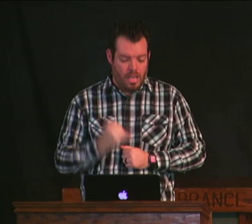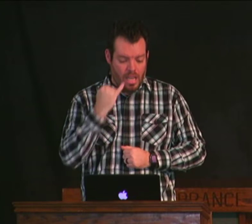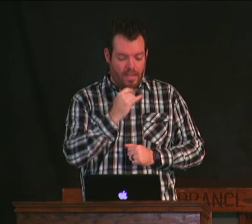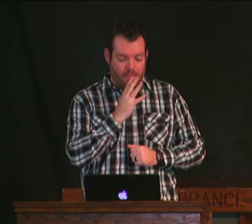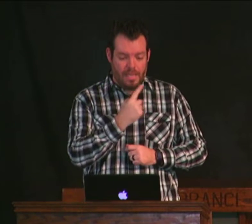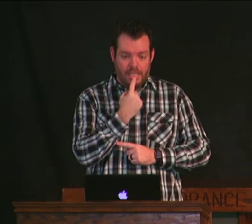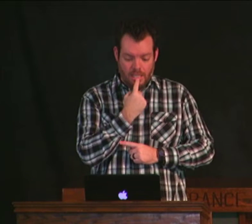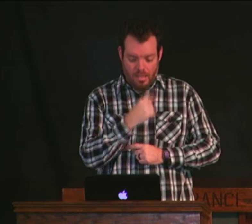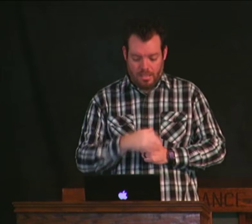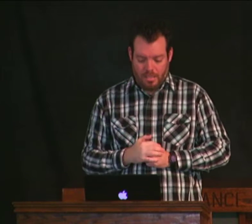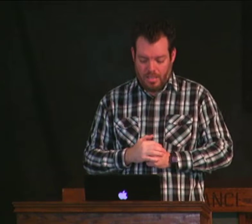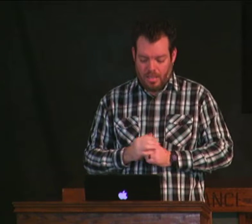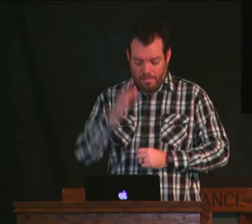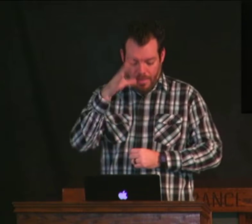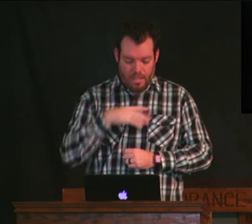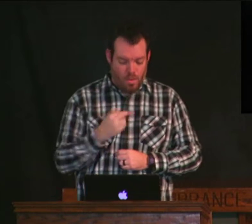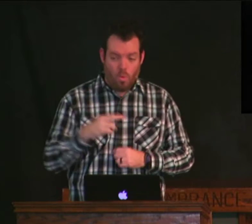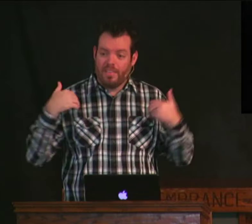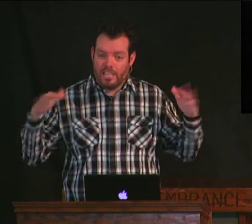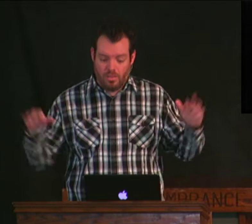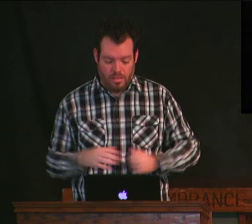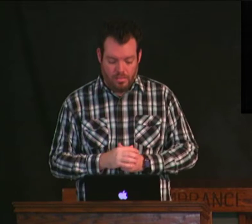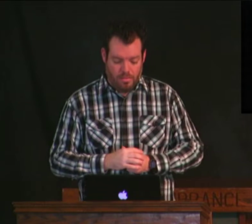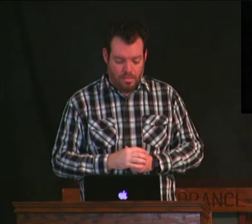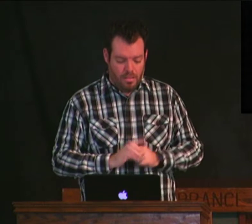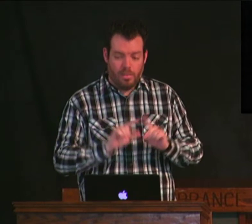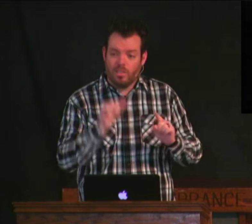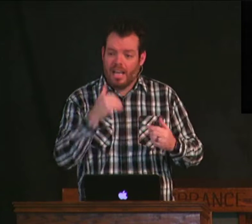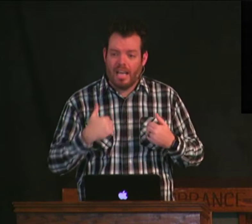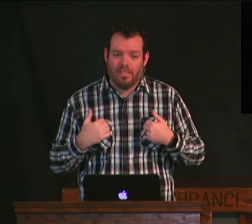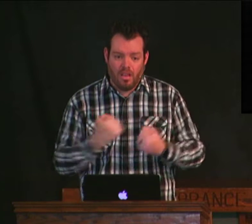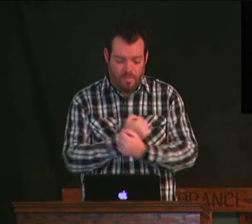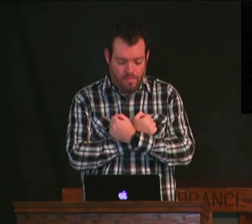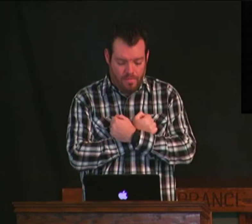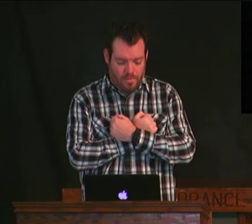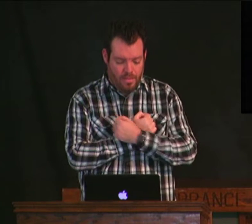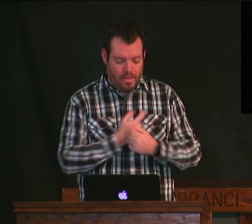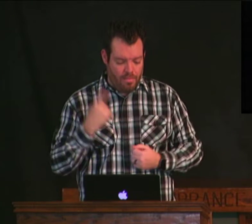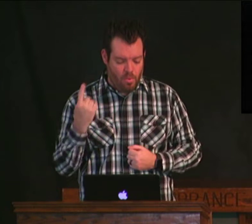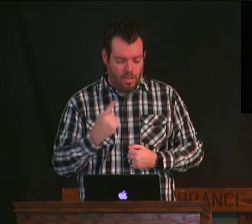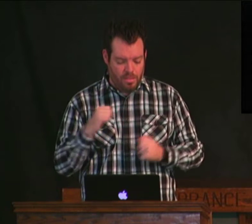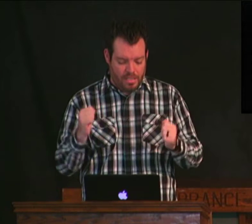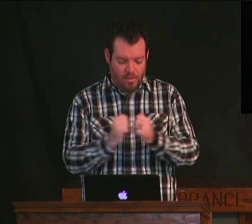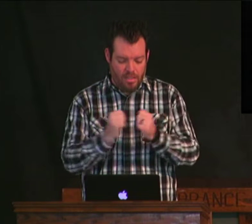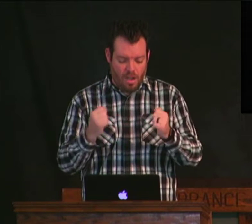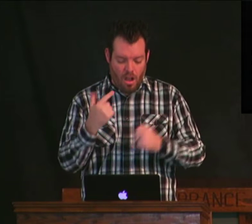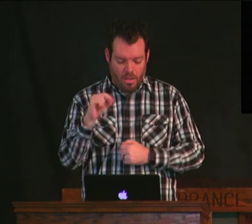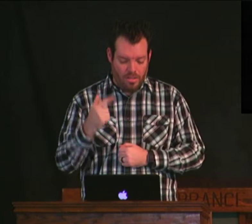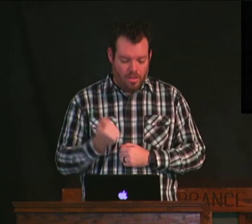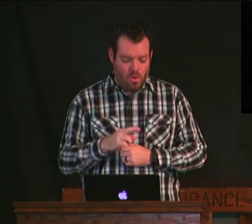If I speak in tongues of men or of angels, but do not have love, I am only a resounding gong or